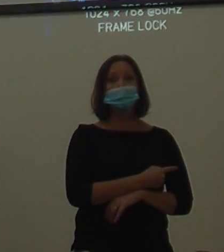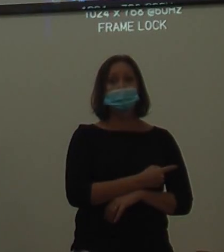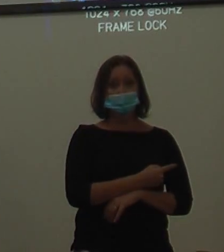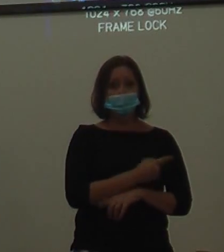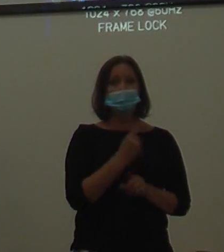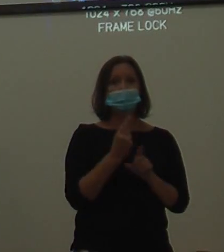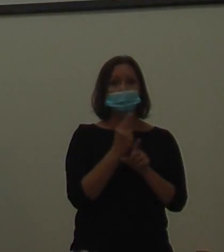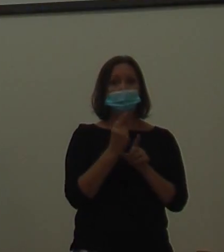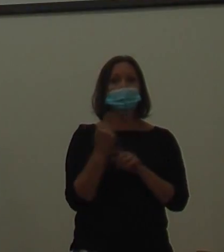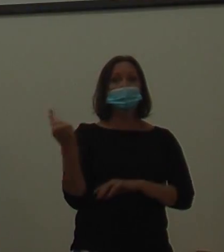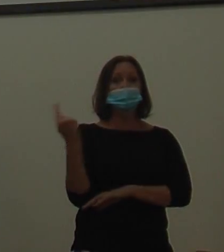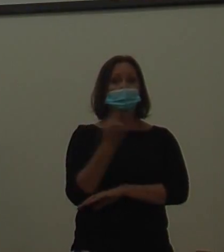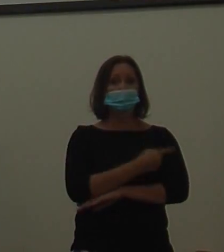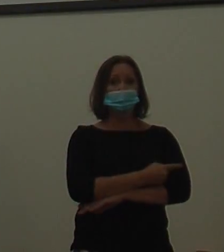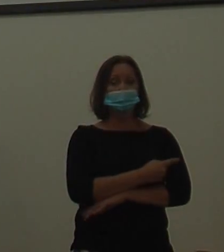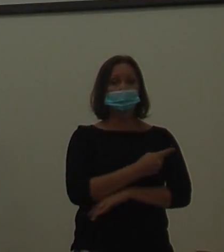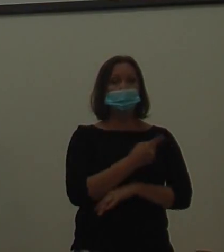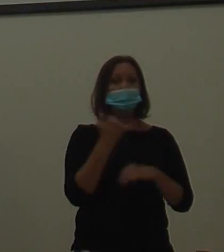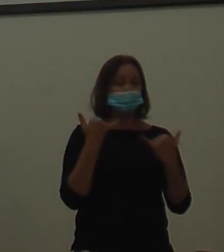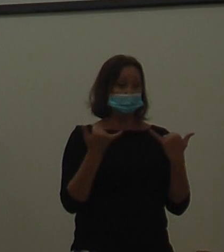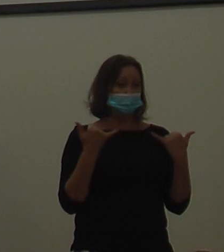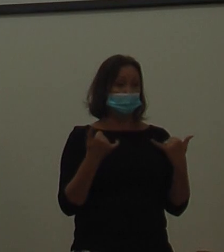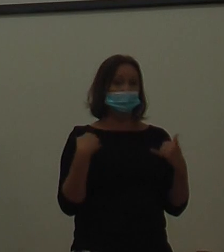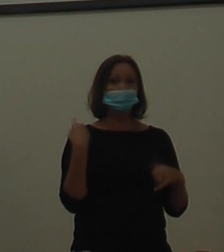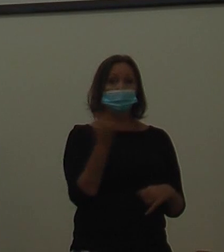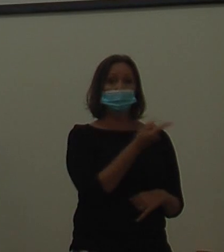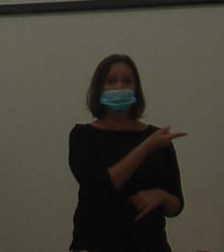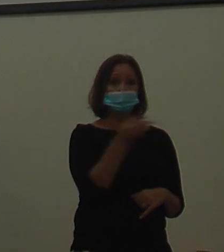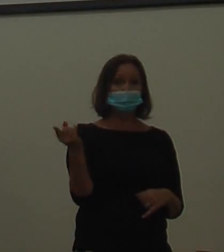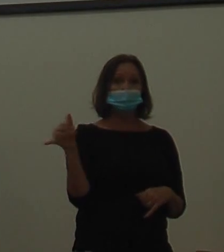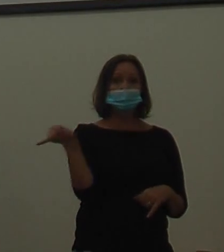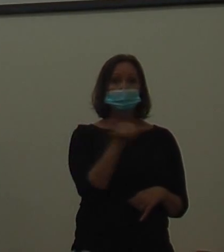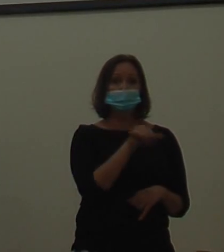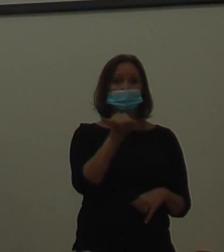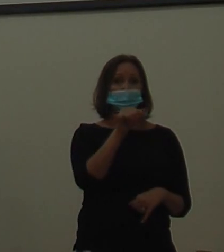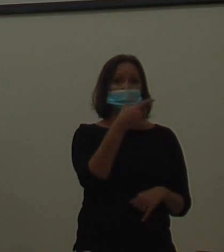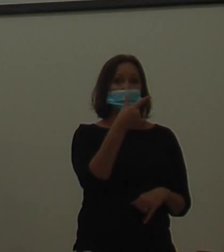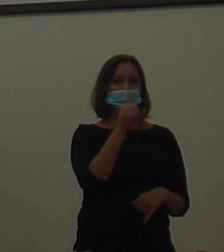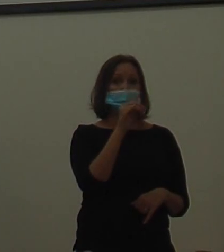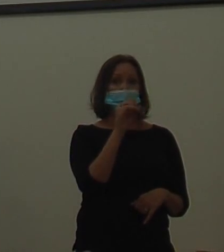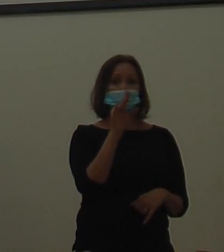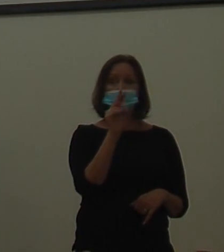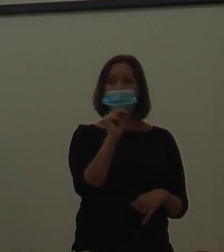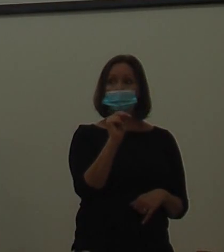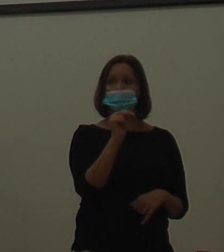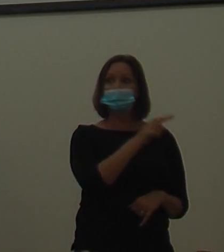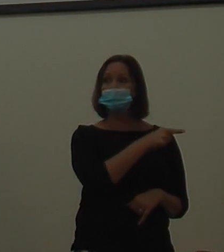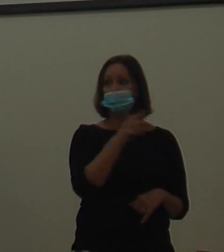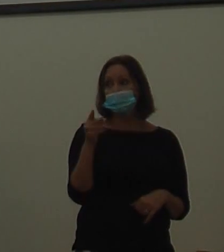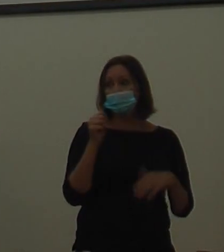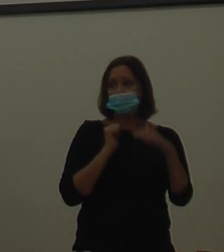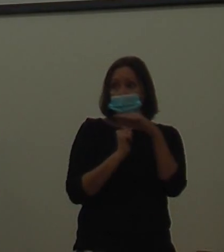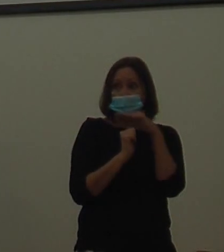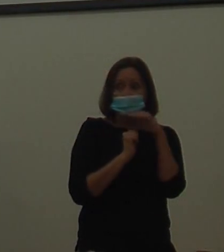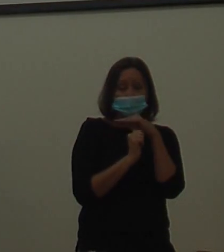Today, if you've been like Gideon and you've been hiding and just doing what you have to do to